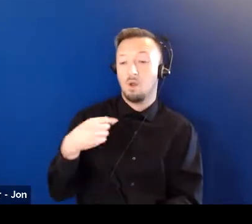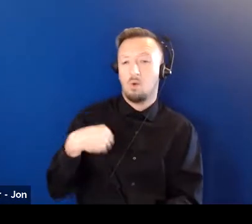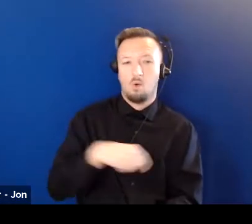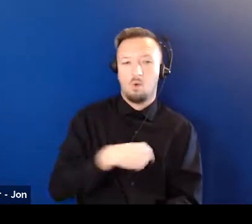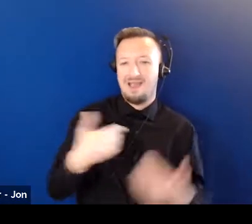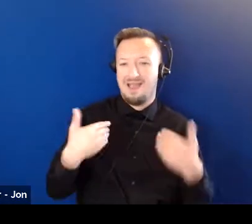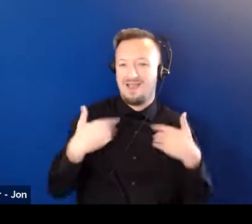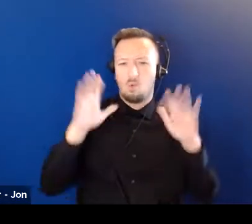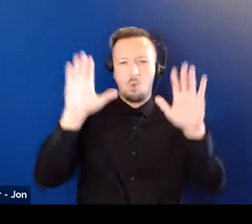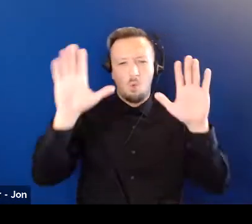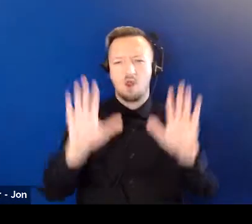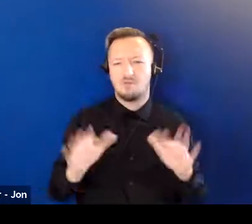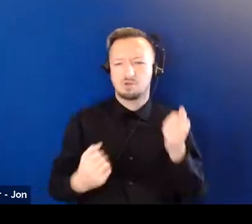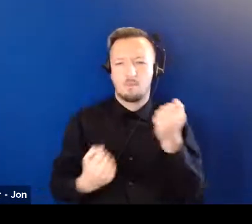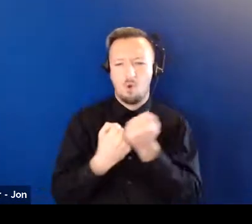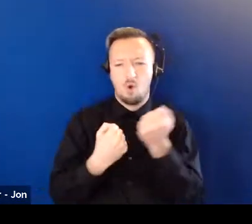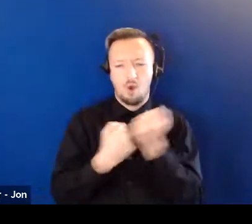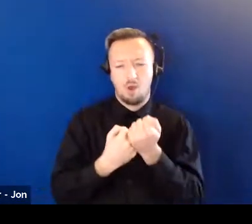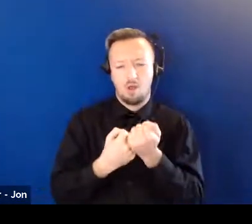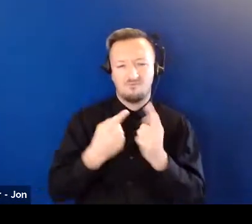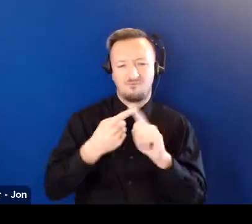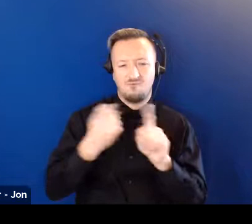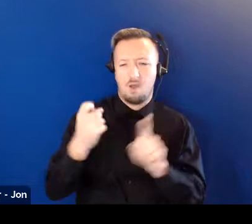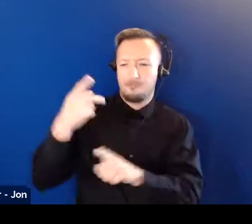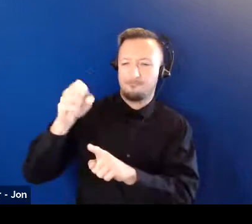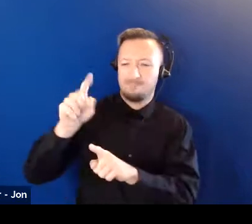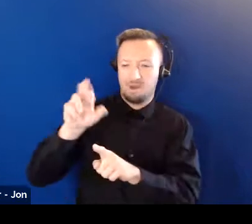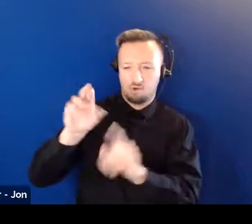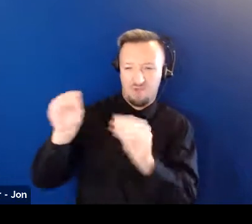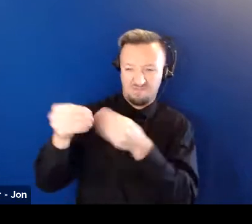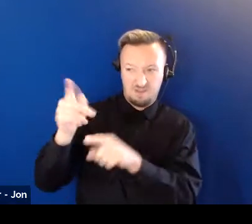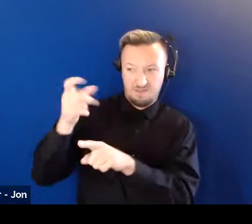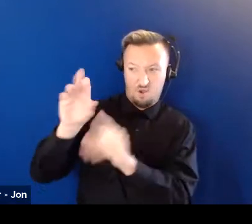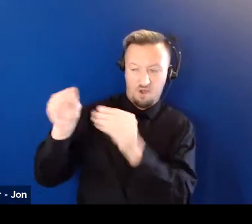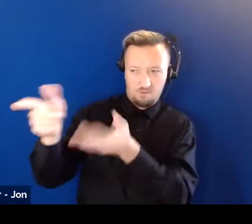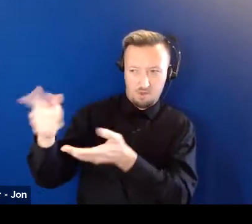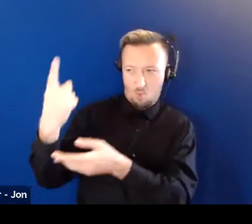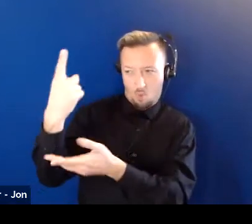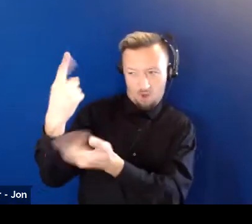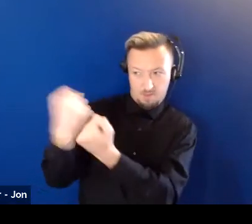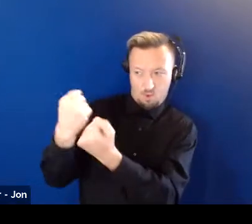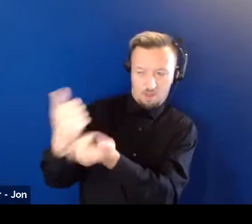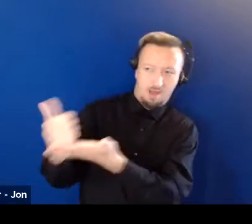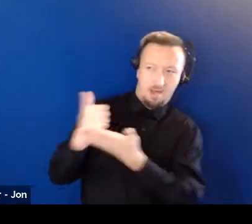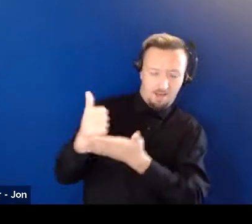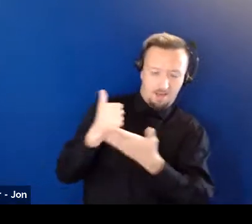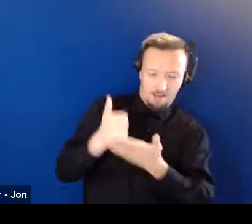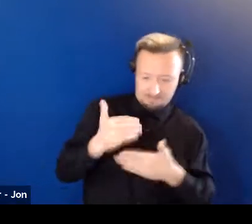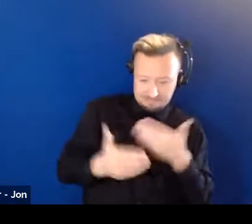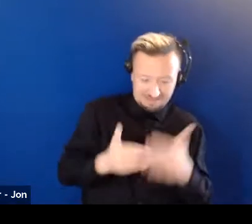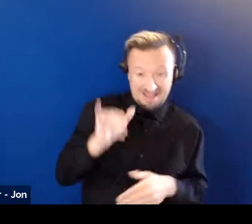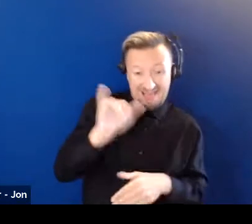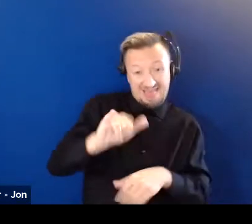from Peter's office. One of the folks in his office was able to walk us through the entire process. We were not a current